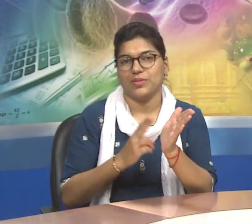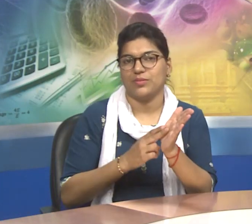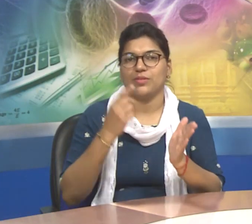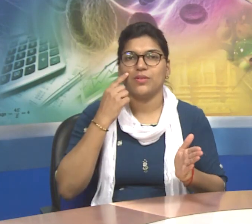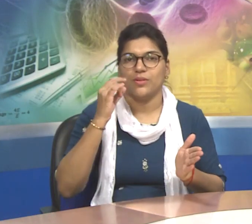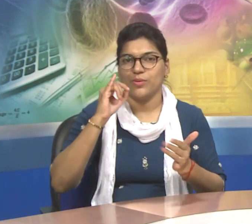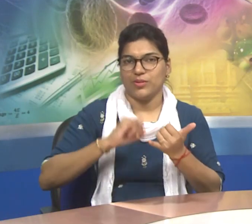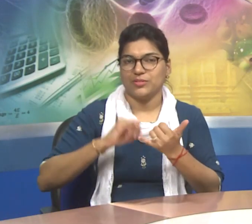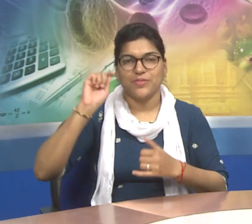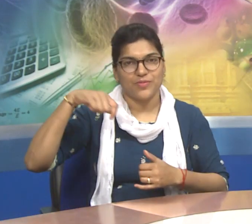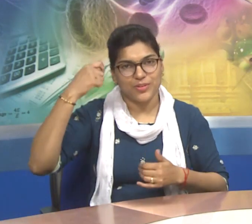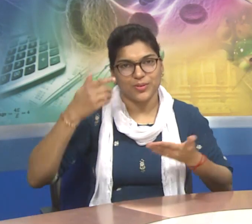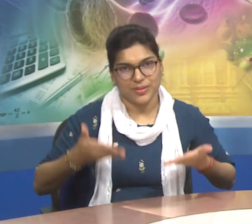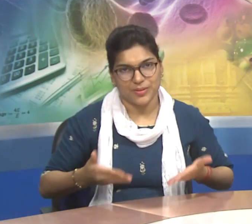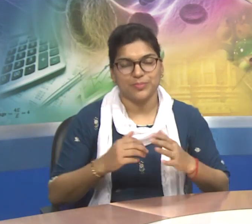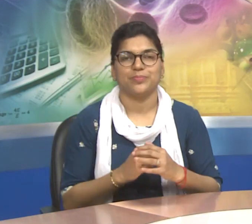welcome you all.